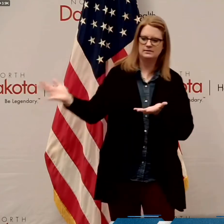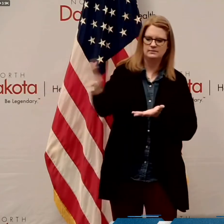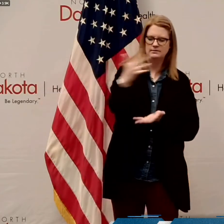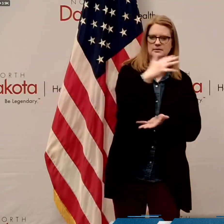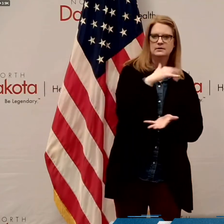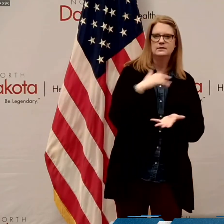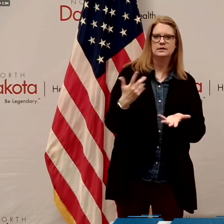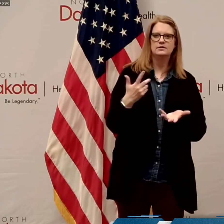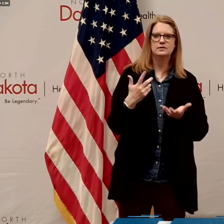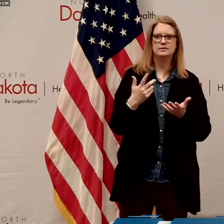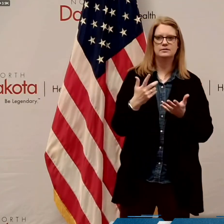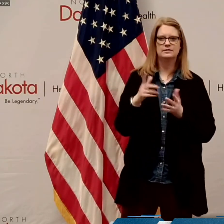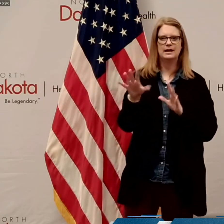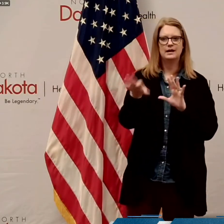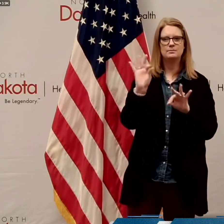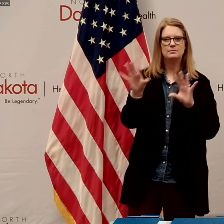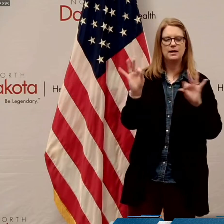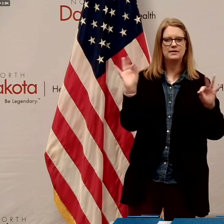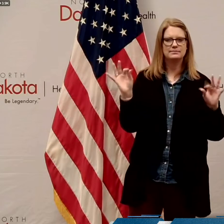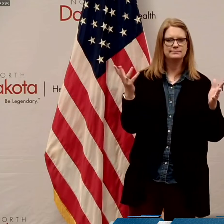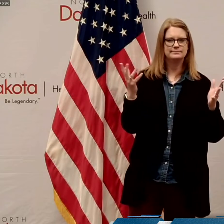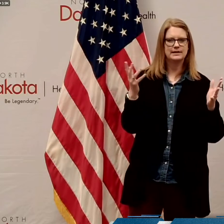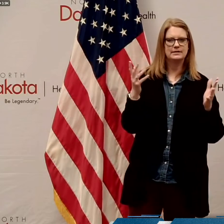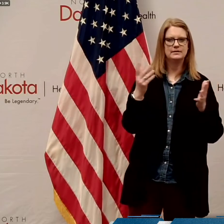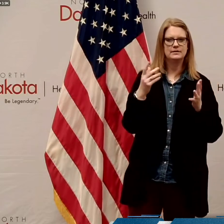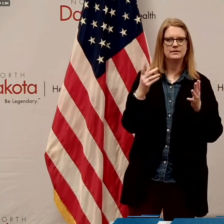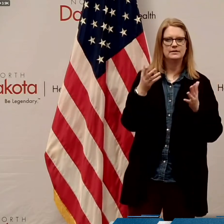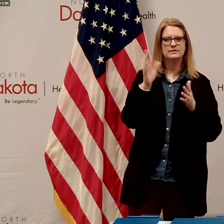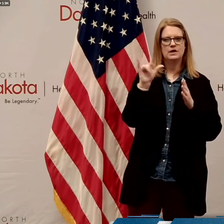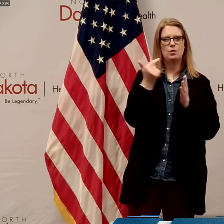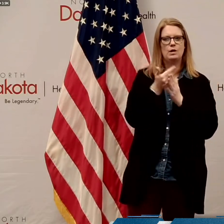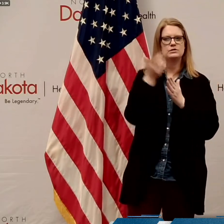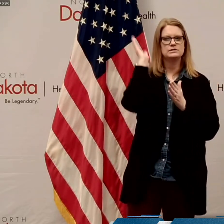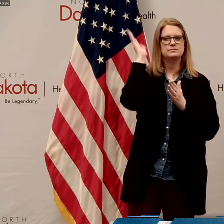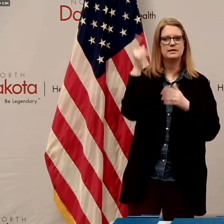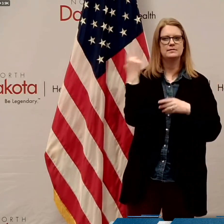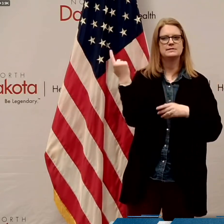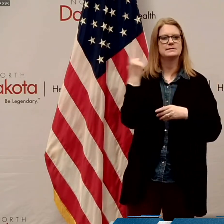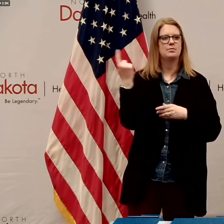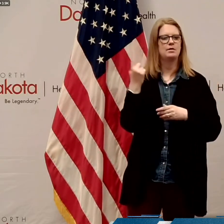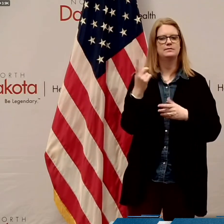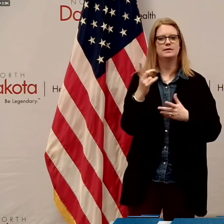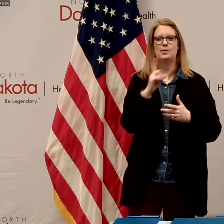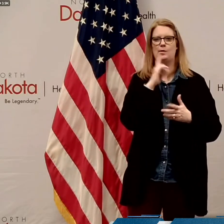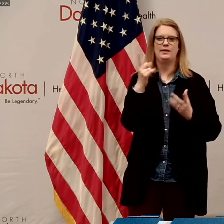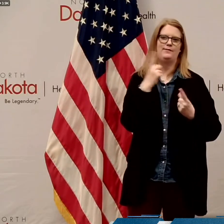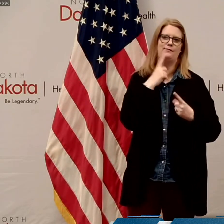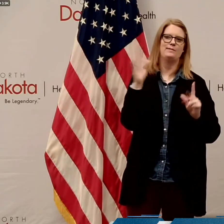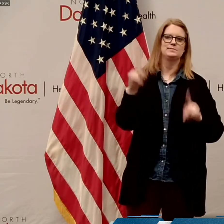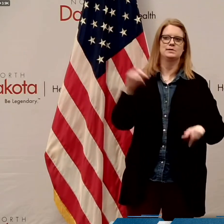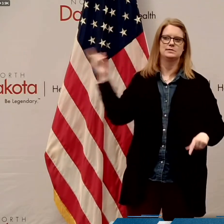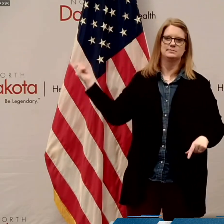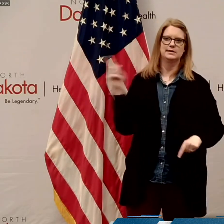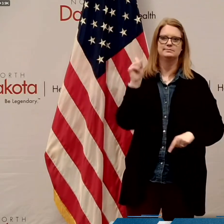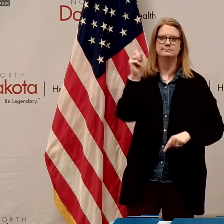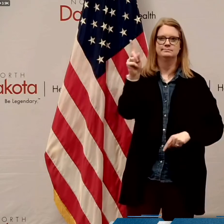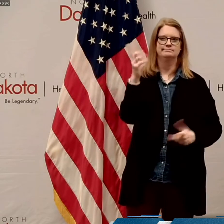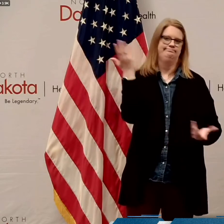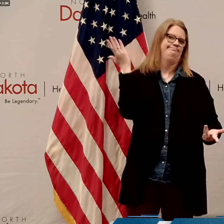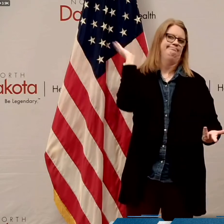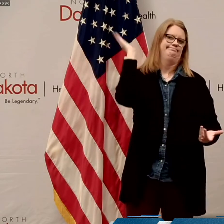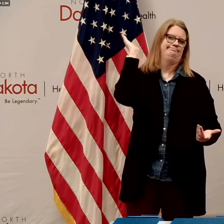pick, who they want as their graduation speaker, and we get some national figure to deliver the graduation address for all the seniors at one time. I